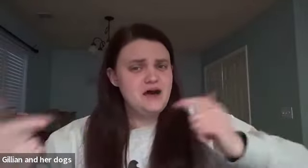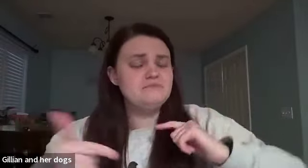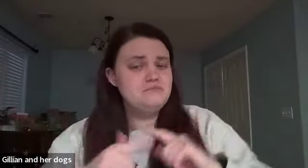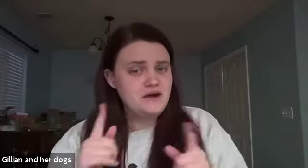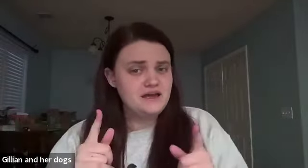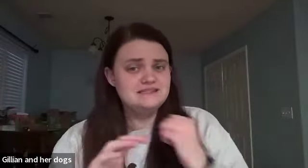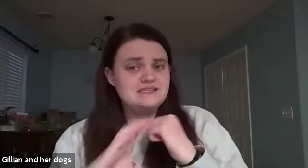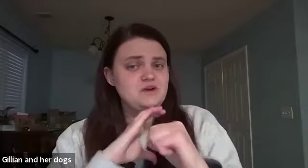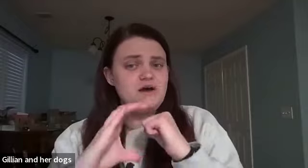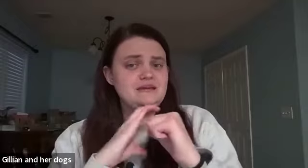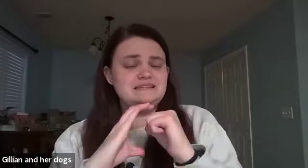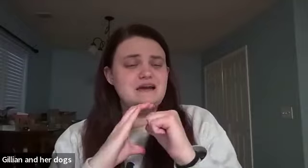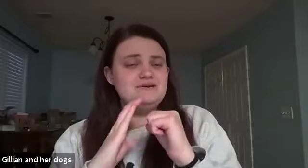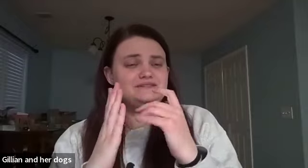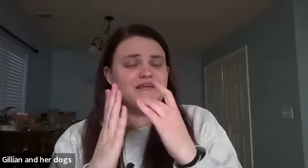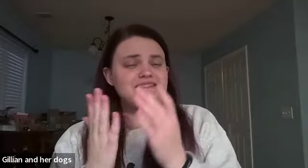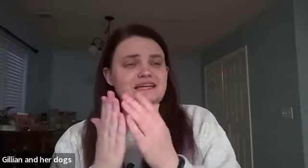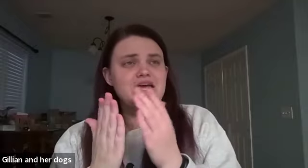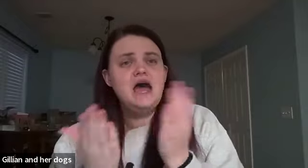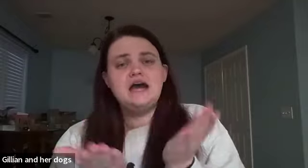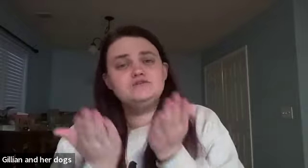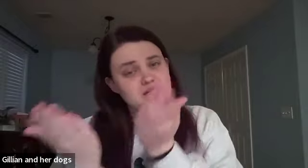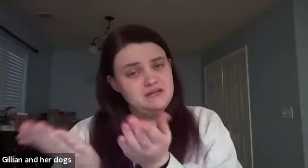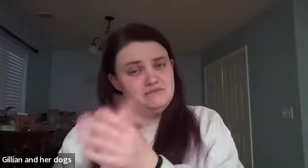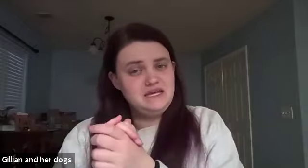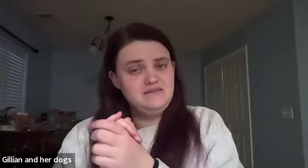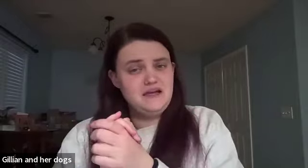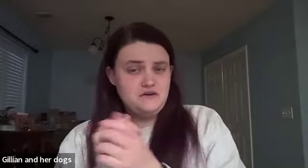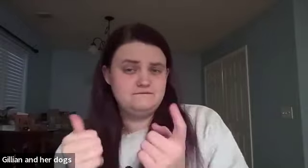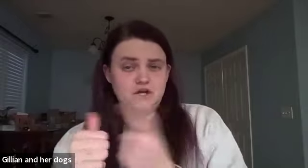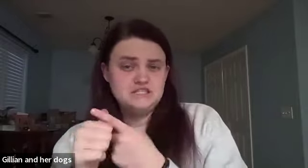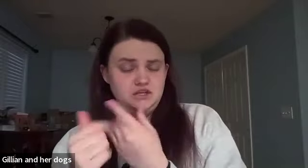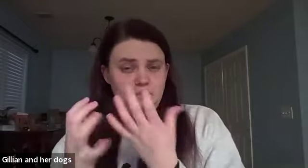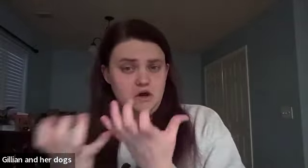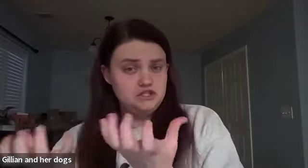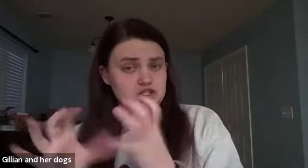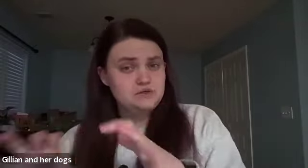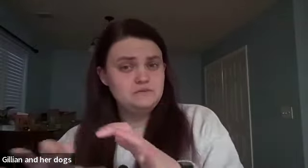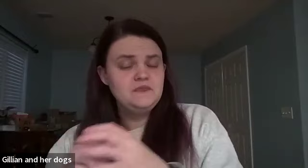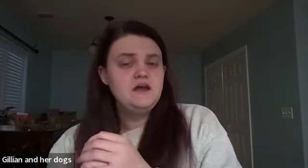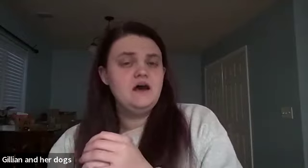lot. But sim calming is, I always like to say, is I don't recommend it being like the first thing you'd want to do.